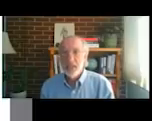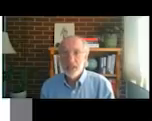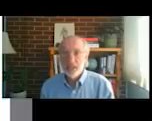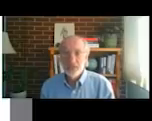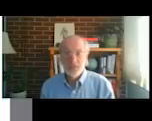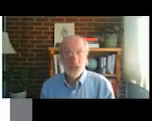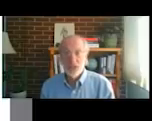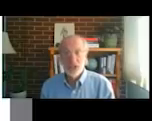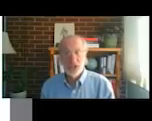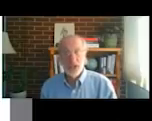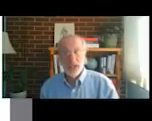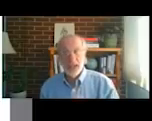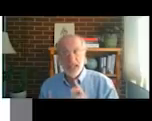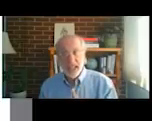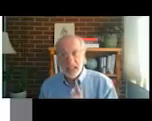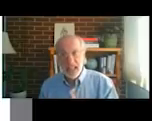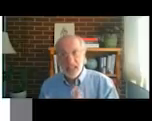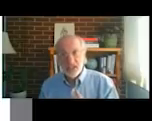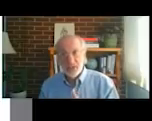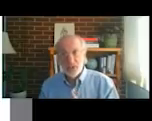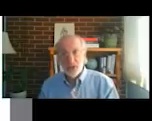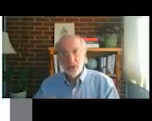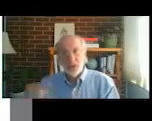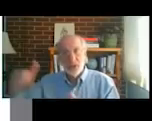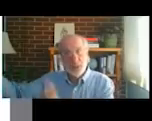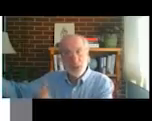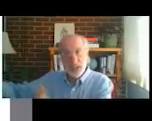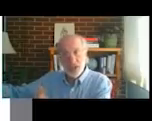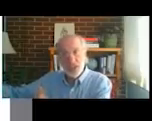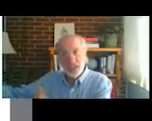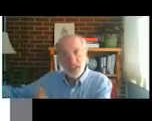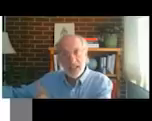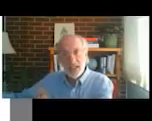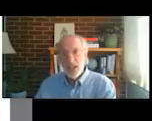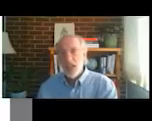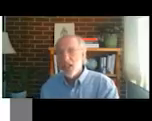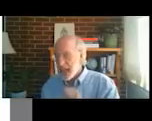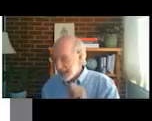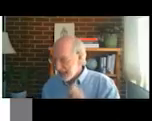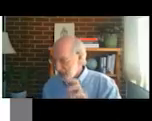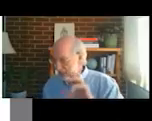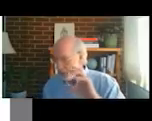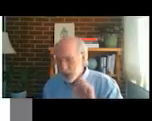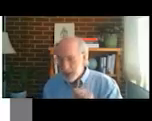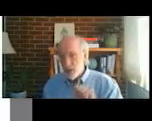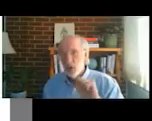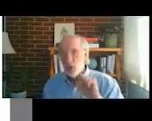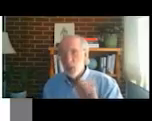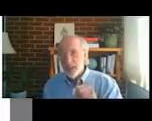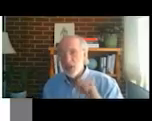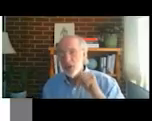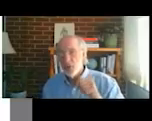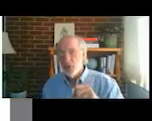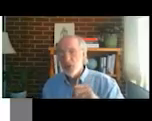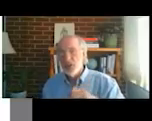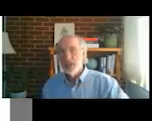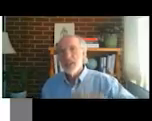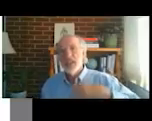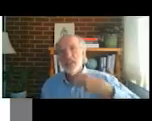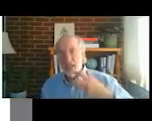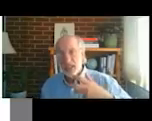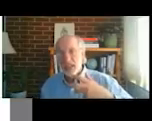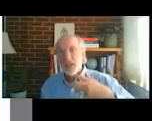Now here, if the child doesn't know how to ask for the car, remember what I just said. That is a point when you